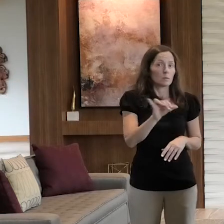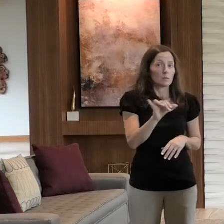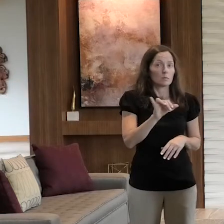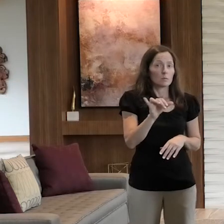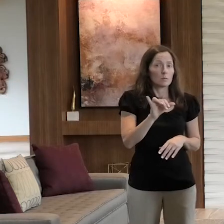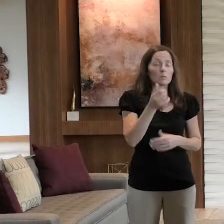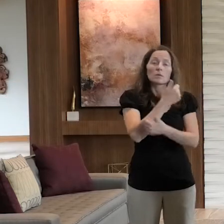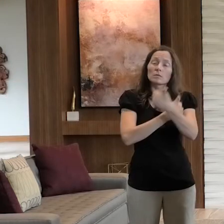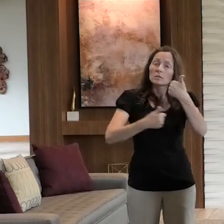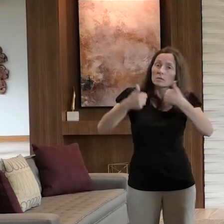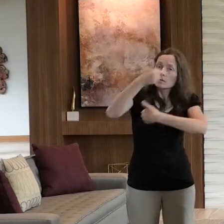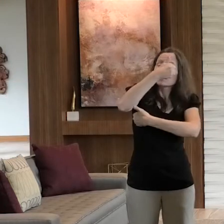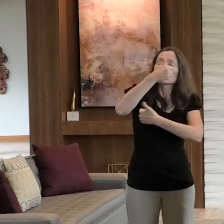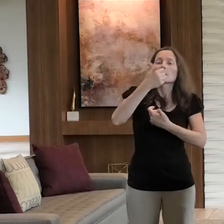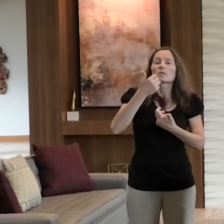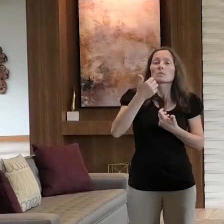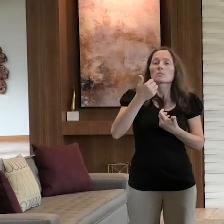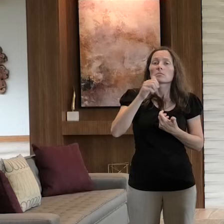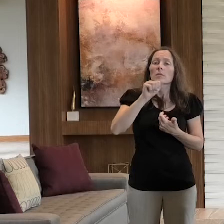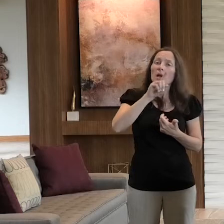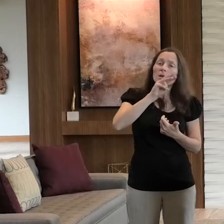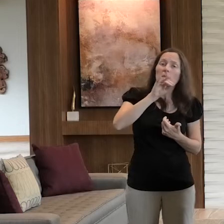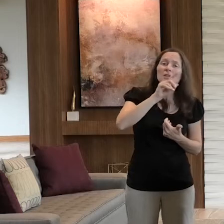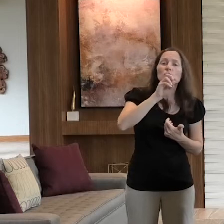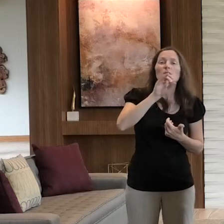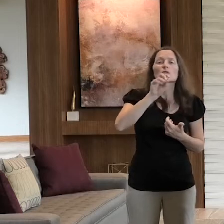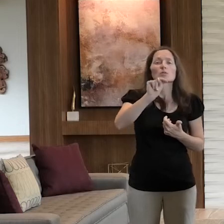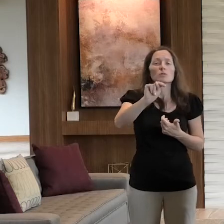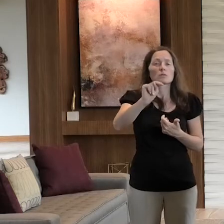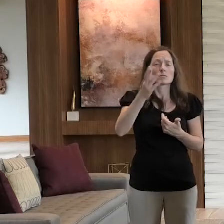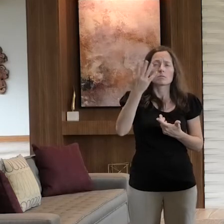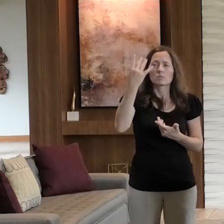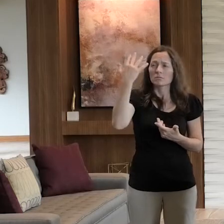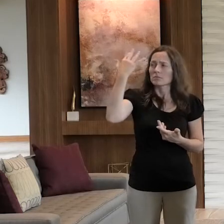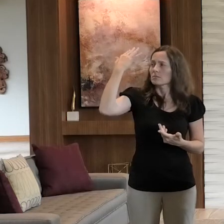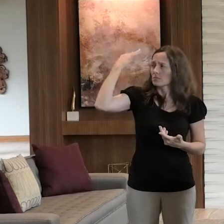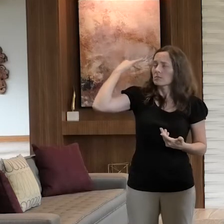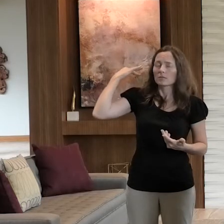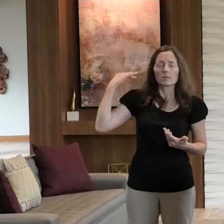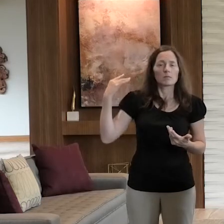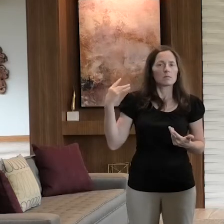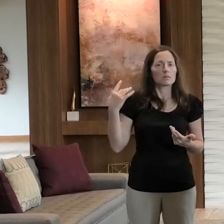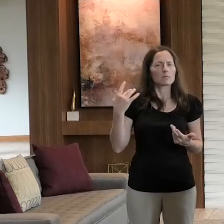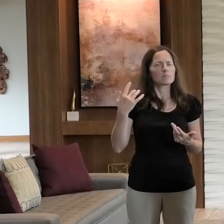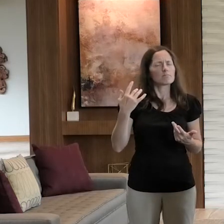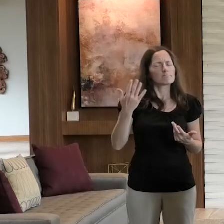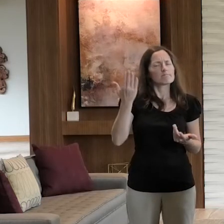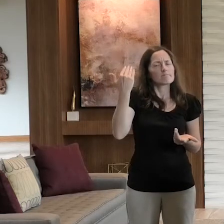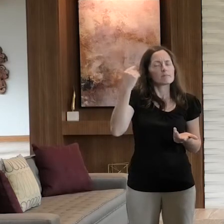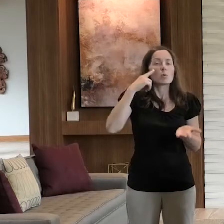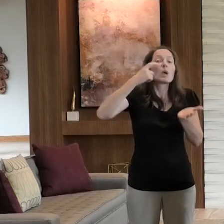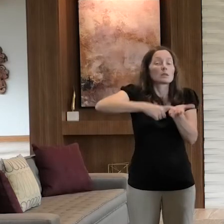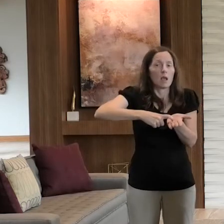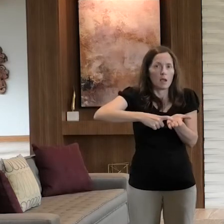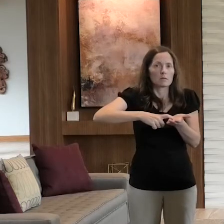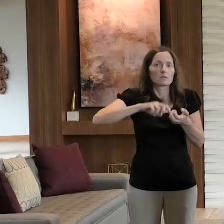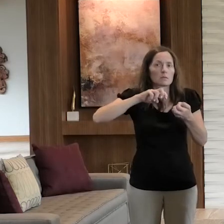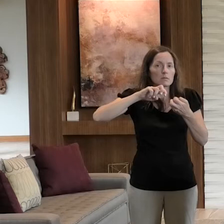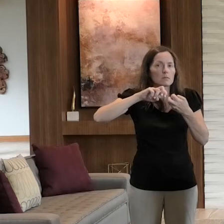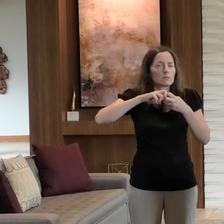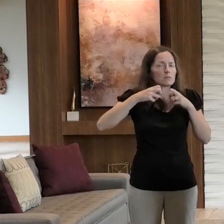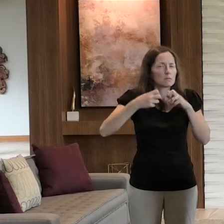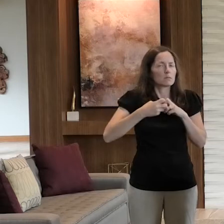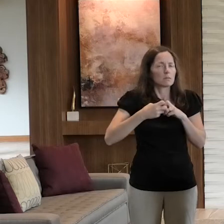executives, the administrations going all the way back, for recognizing that this was a problem that required